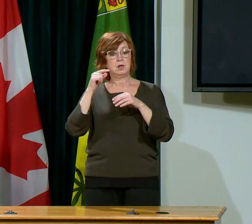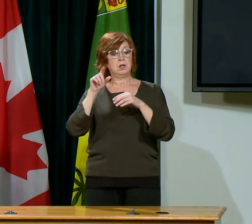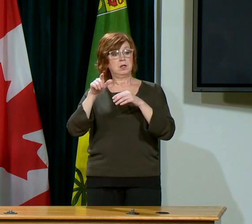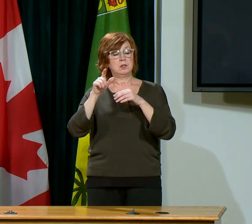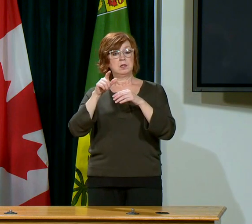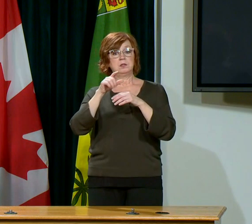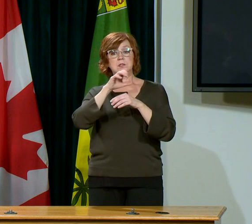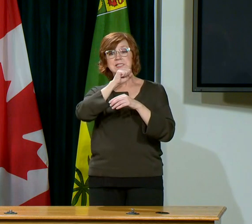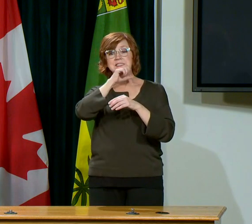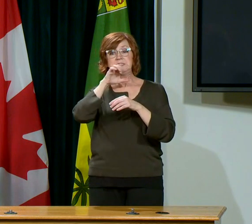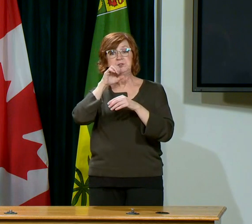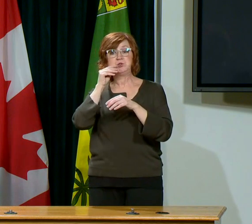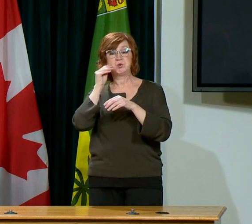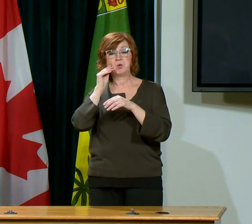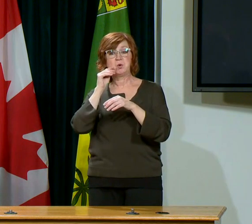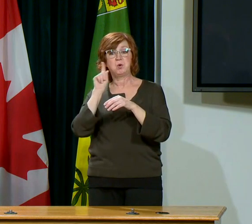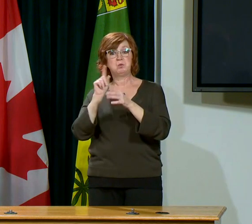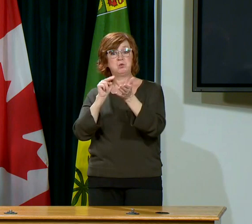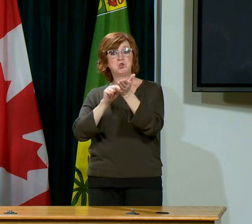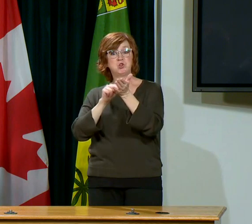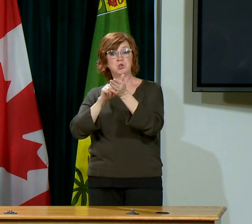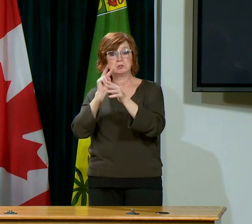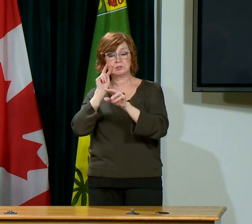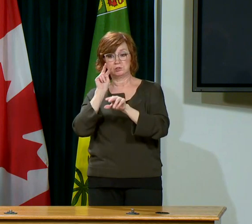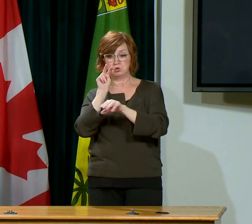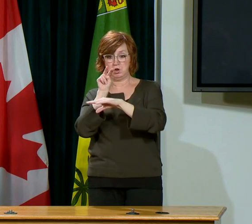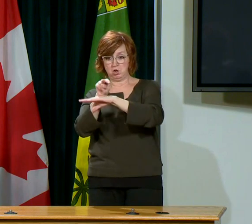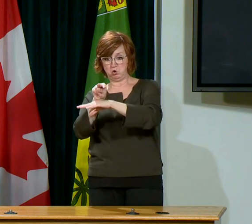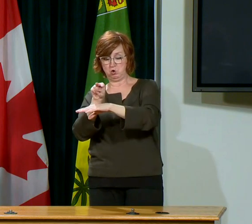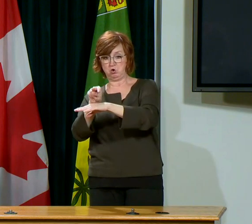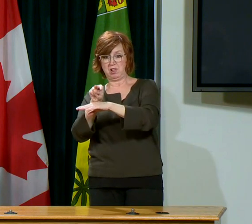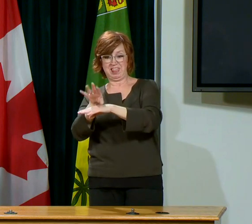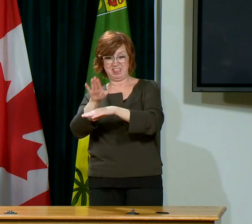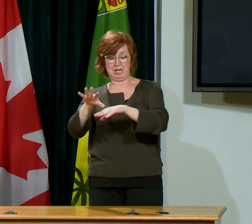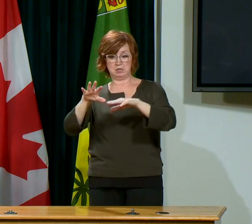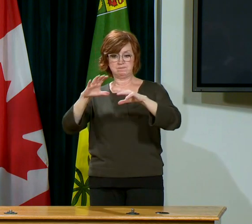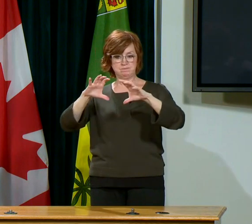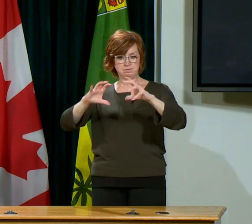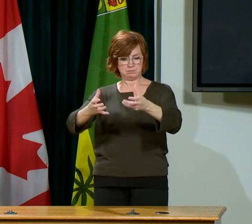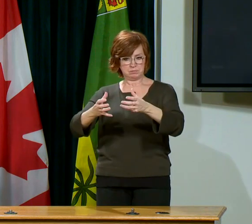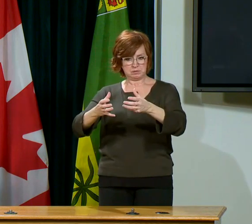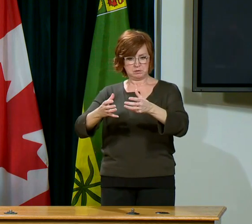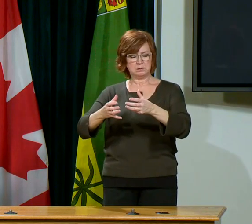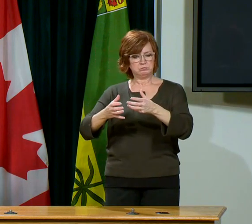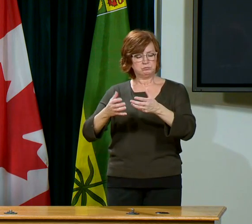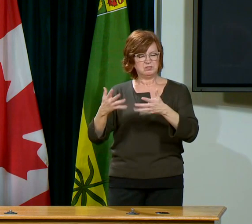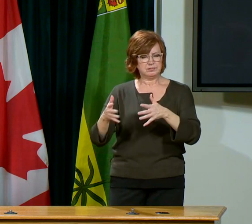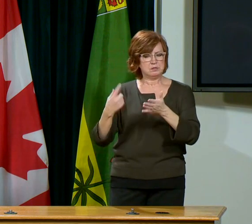healthcare workers in these facilities. I'm wondering if there's been any conversation about expanding those